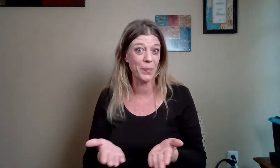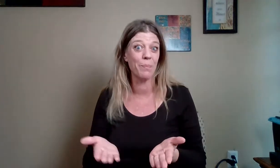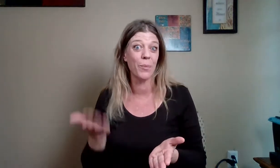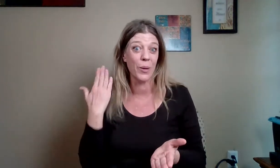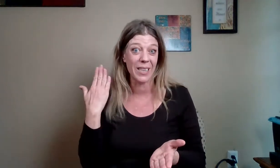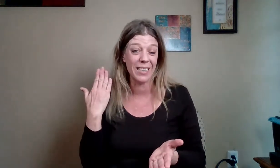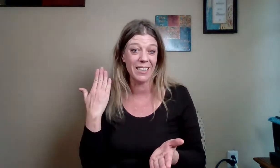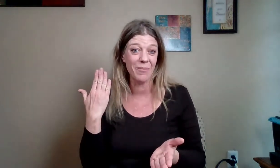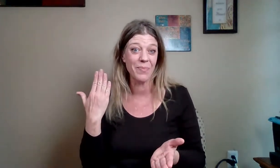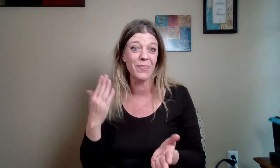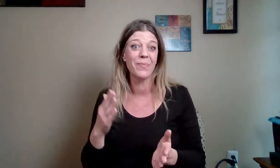Booked.